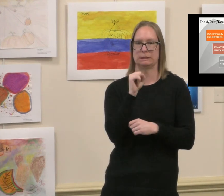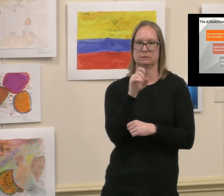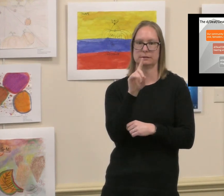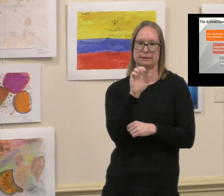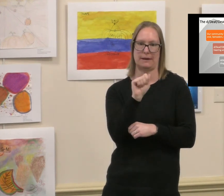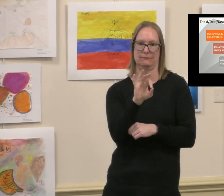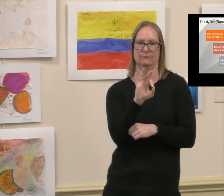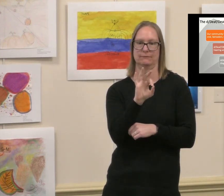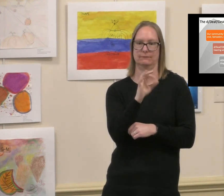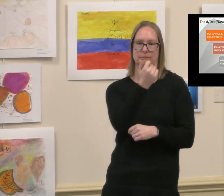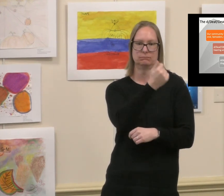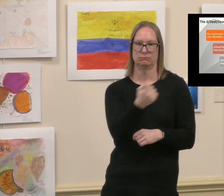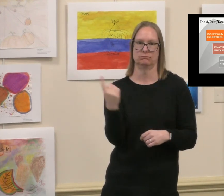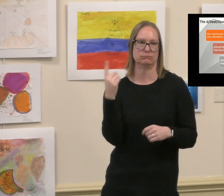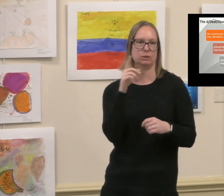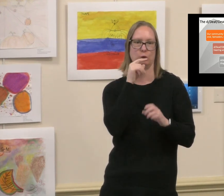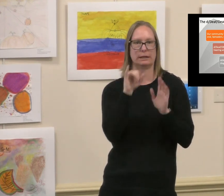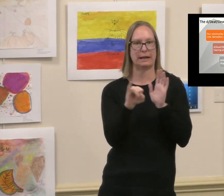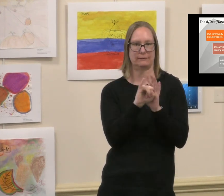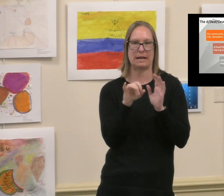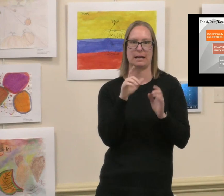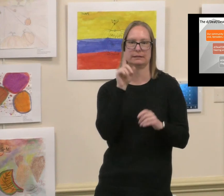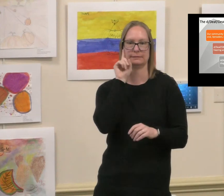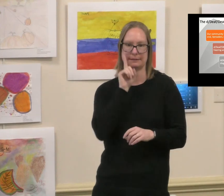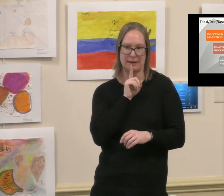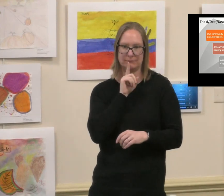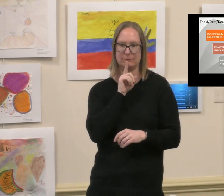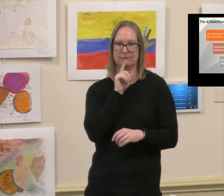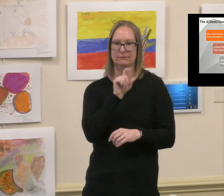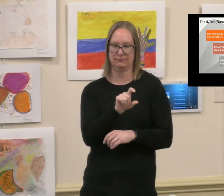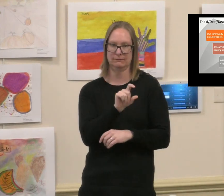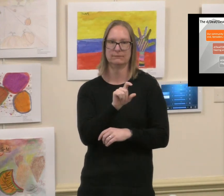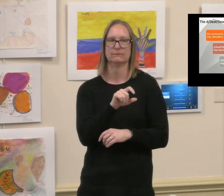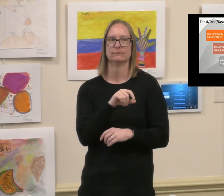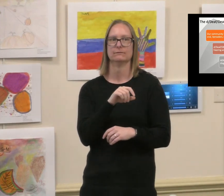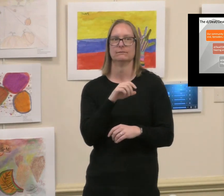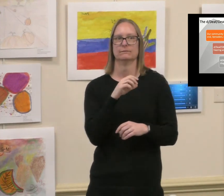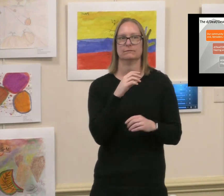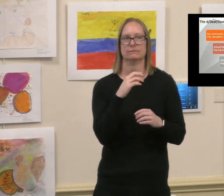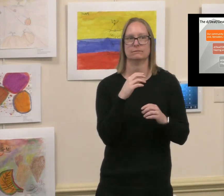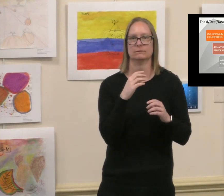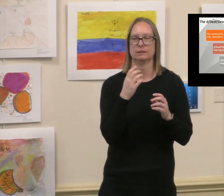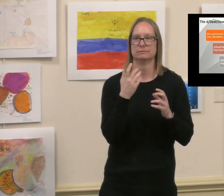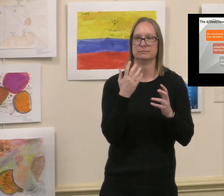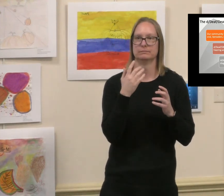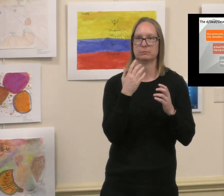encompasses anyone who is deaf, who identifies as deaf.